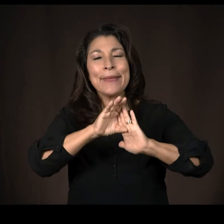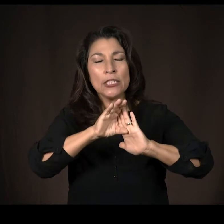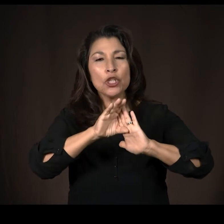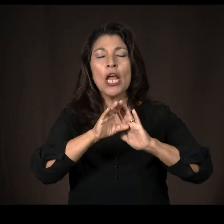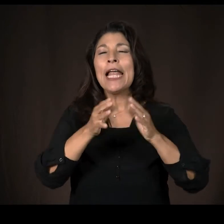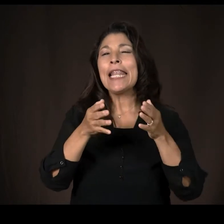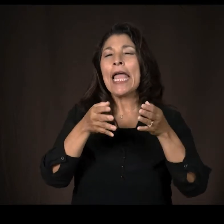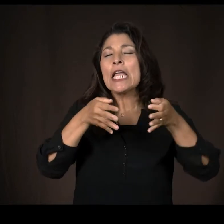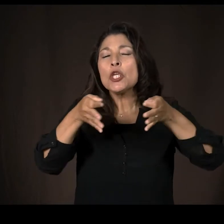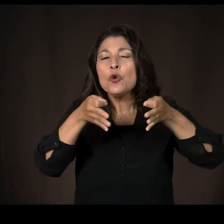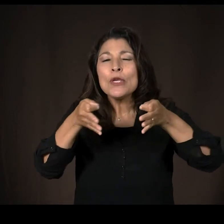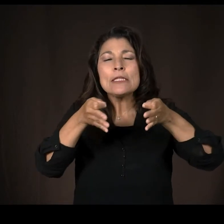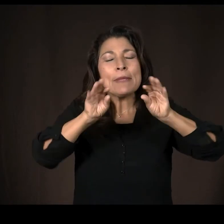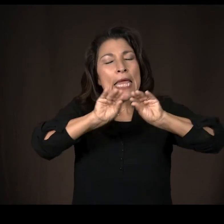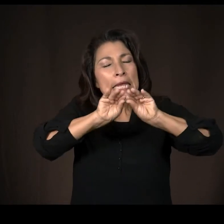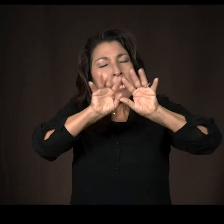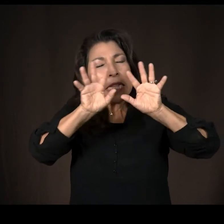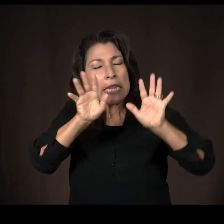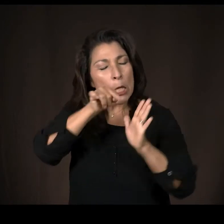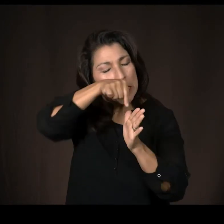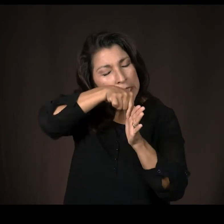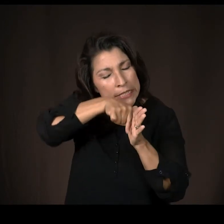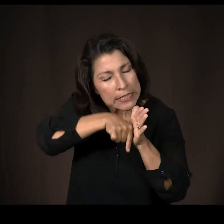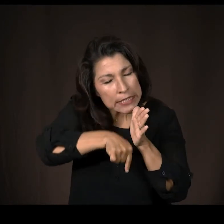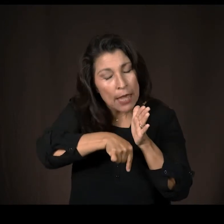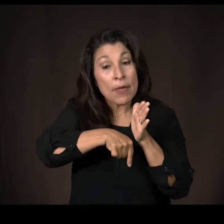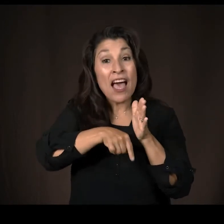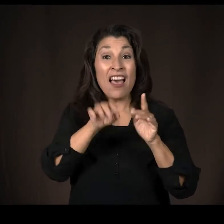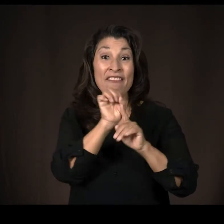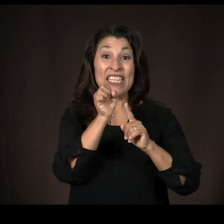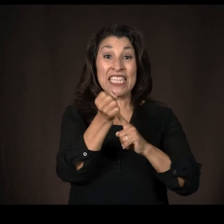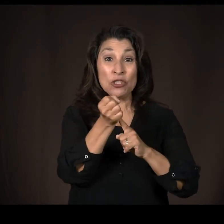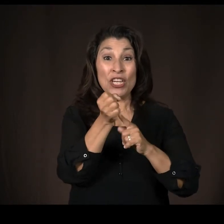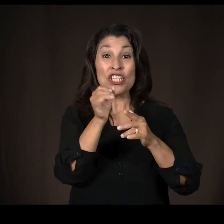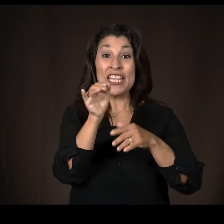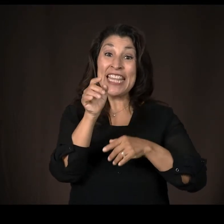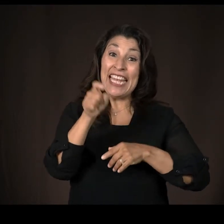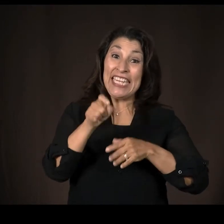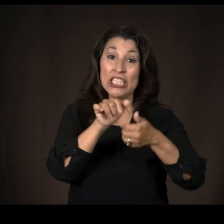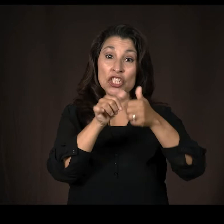changed. Paint a picture of what needs to change.